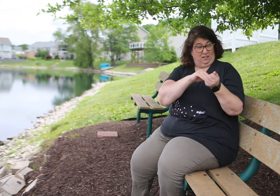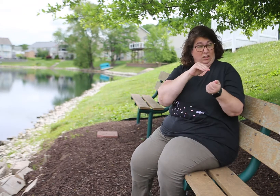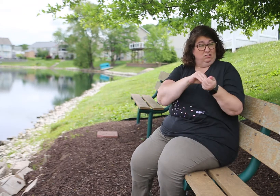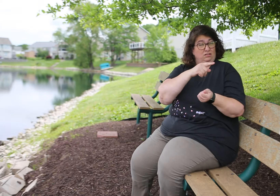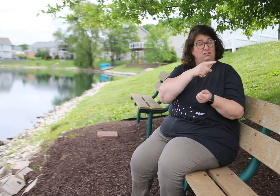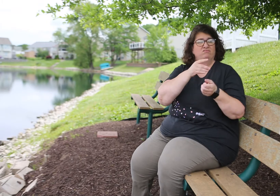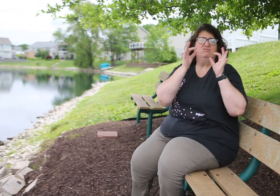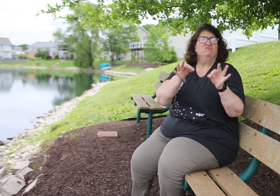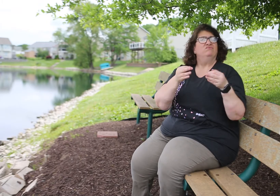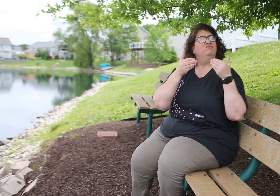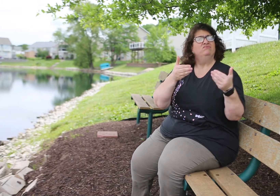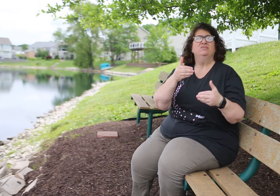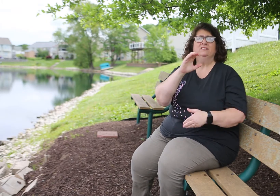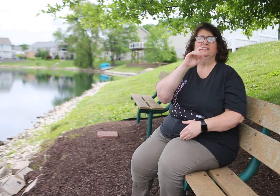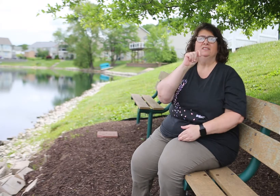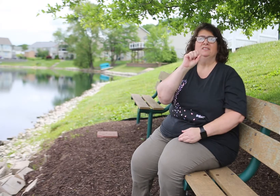doctor decided to do a CT scan,